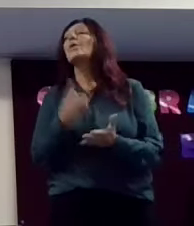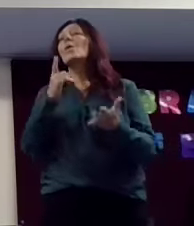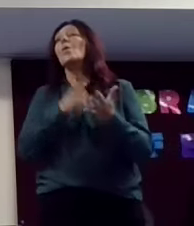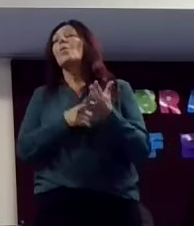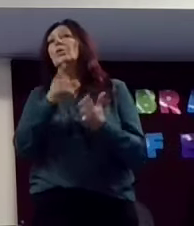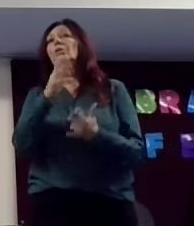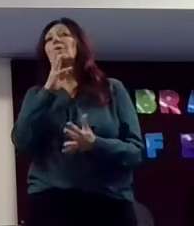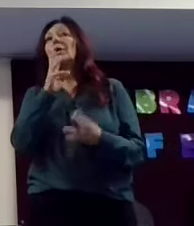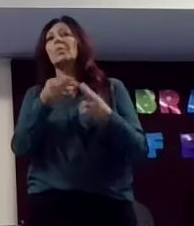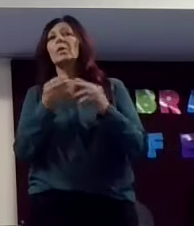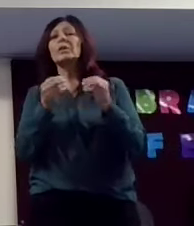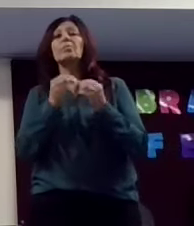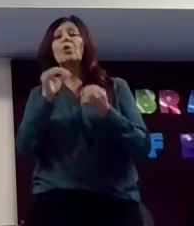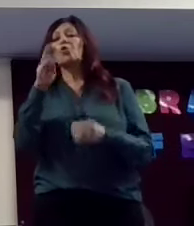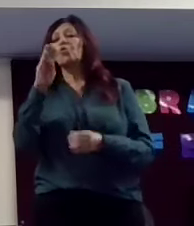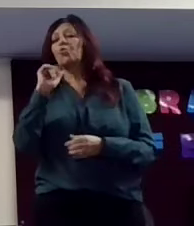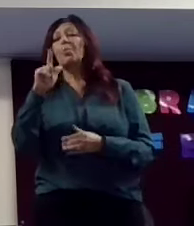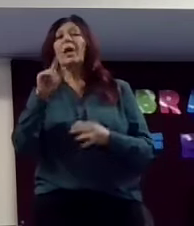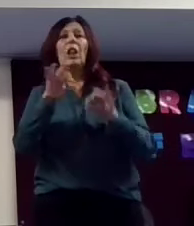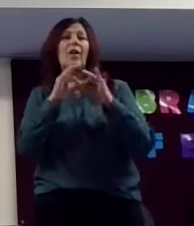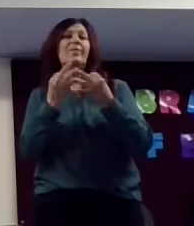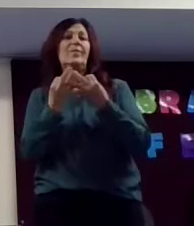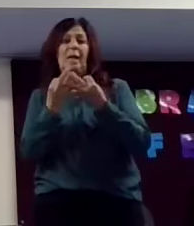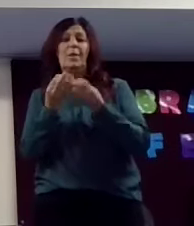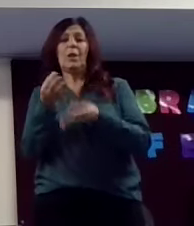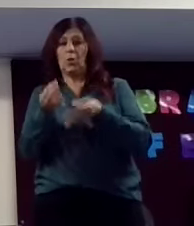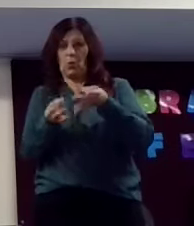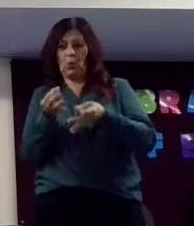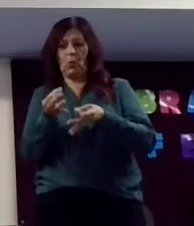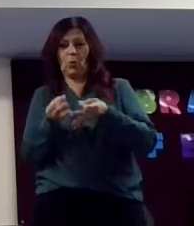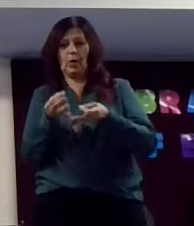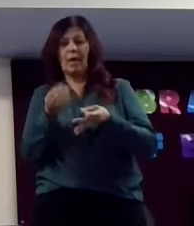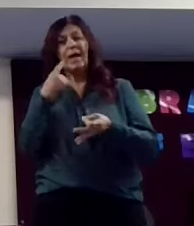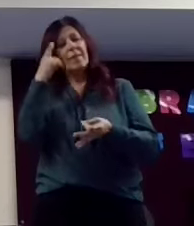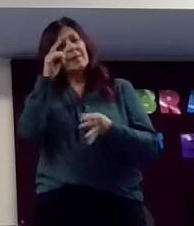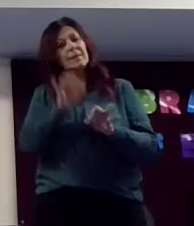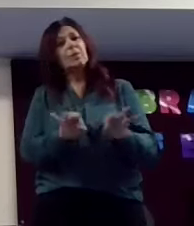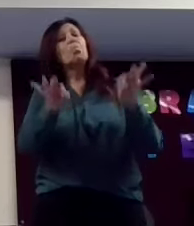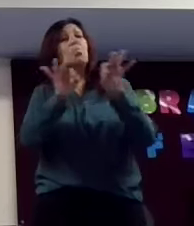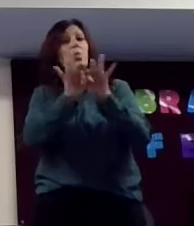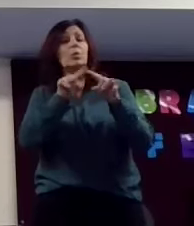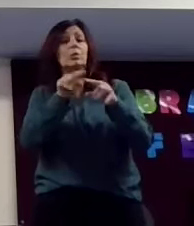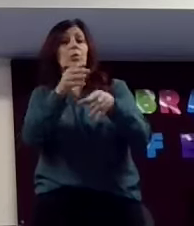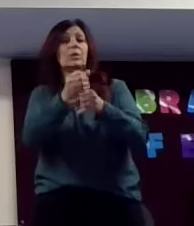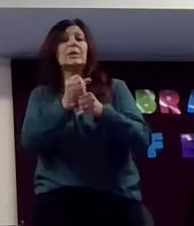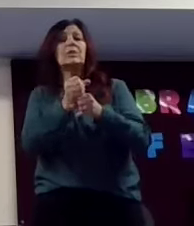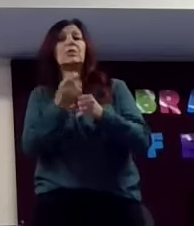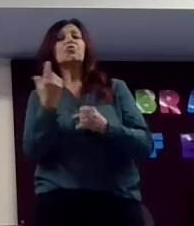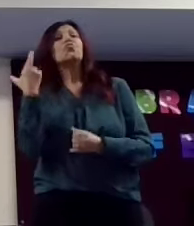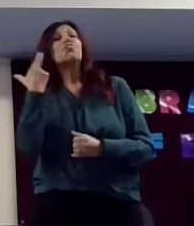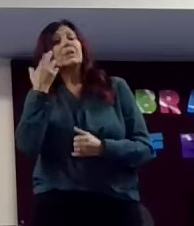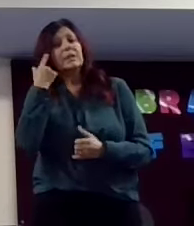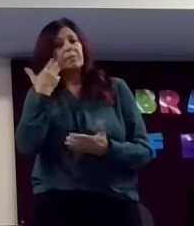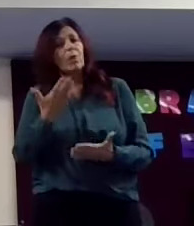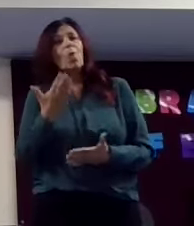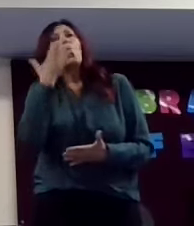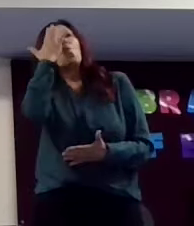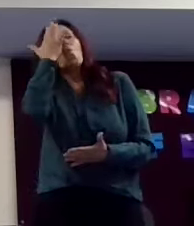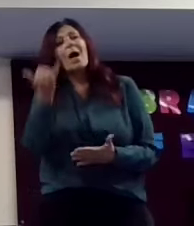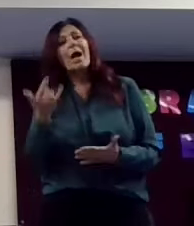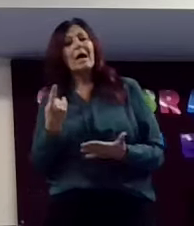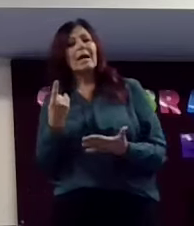you're talking about would be more criminal court or family offenses in family court. And I think it's important, like I said, to get to the root of the problem. Why does